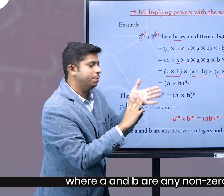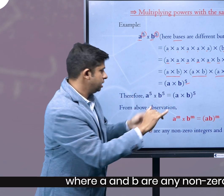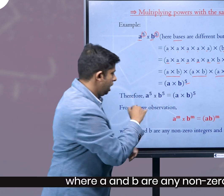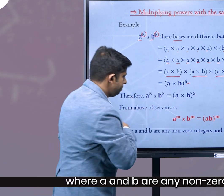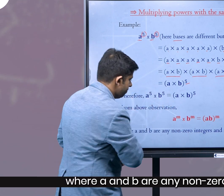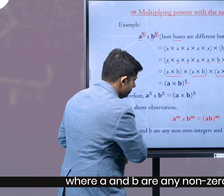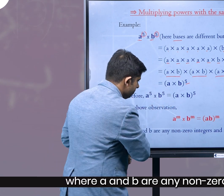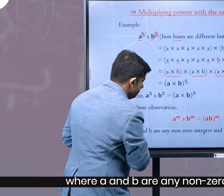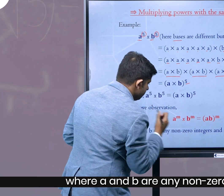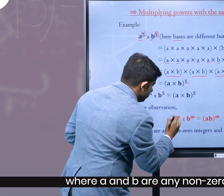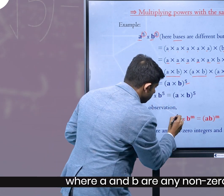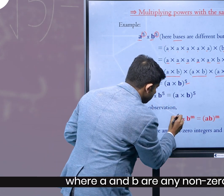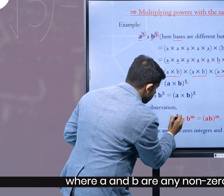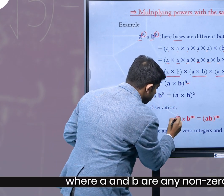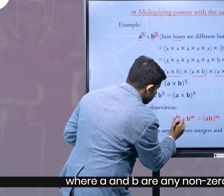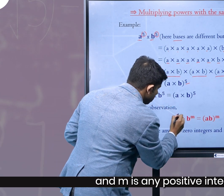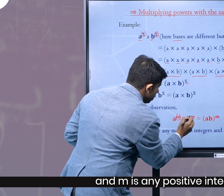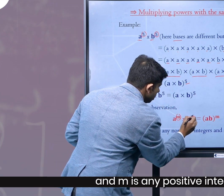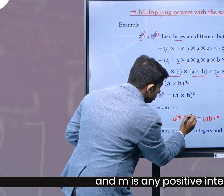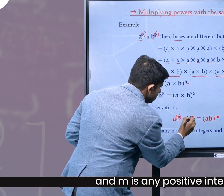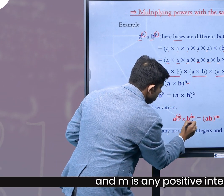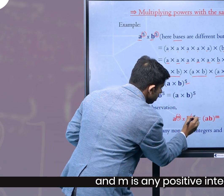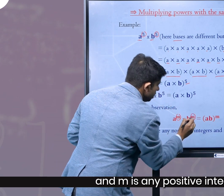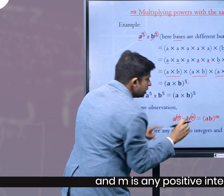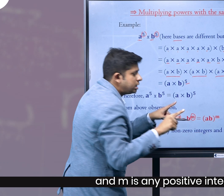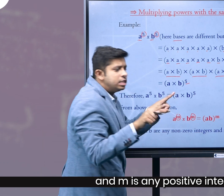and b are non-zero integers and m is any positive integer.